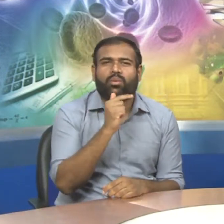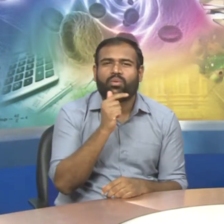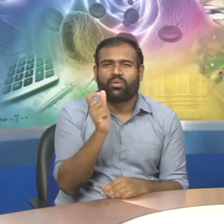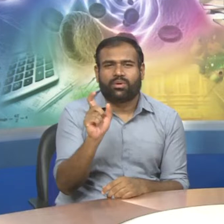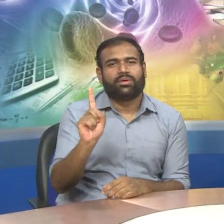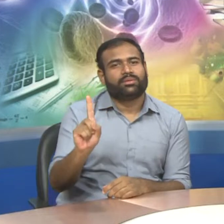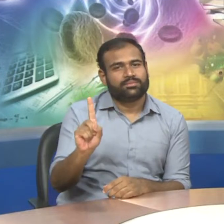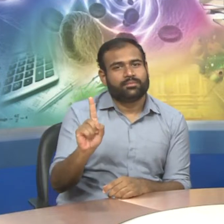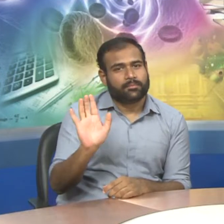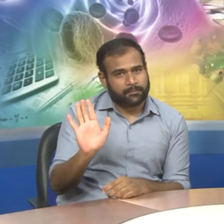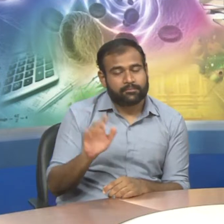Language.